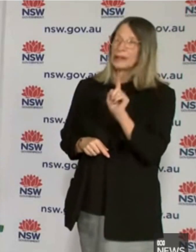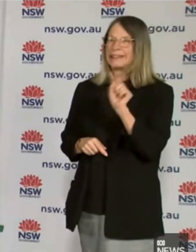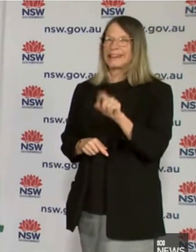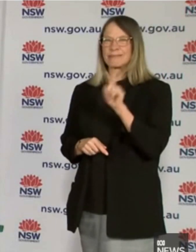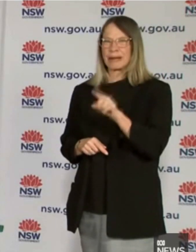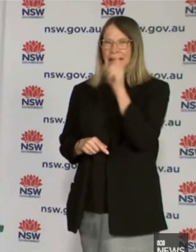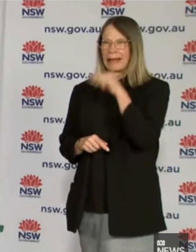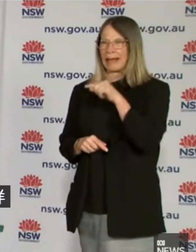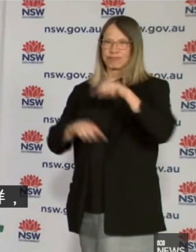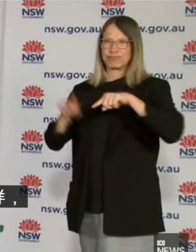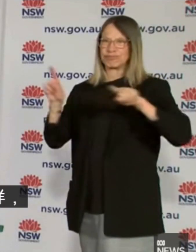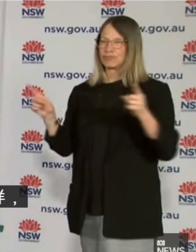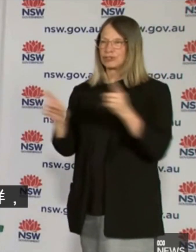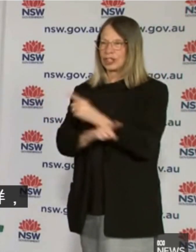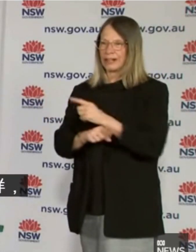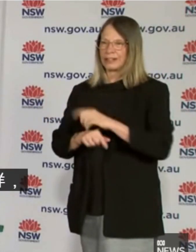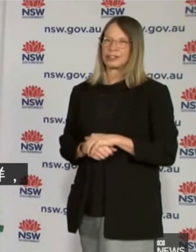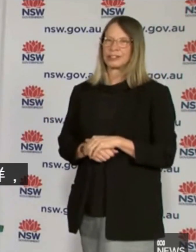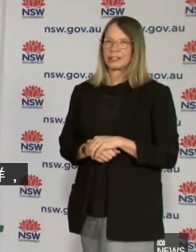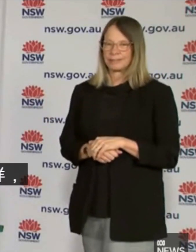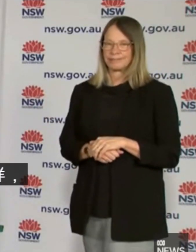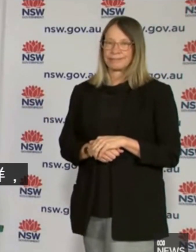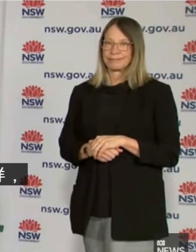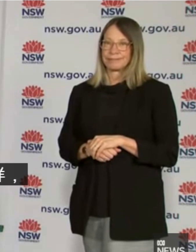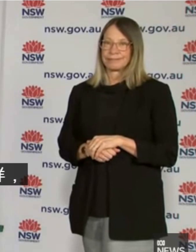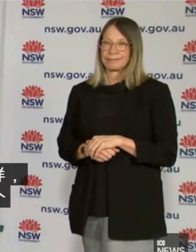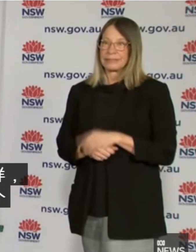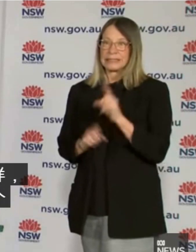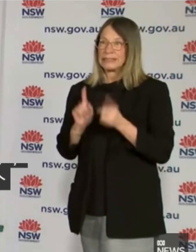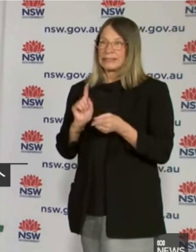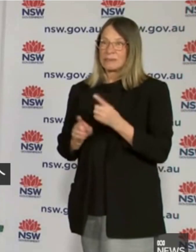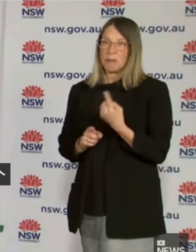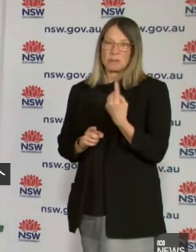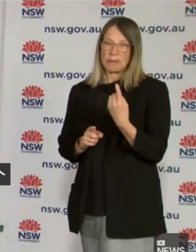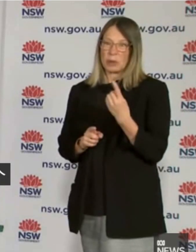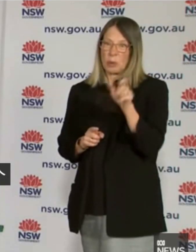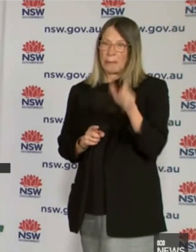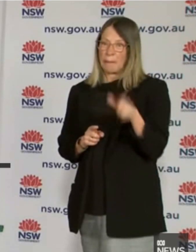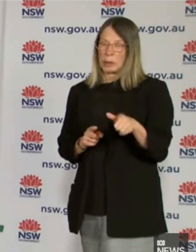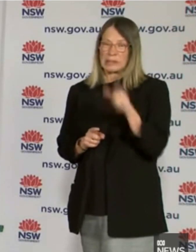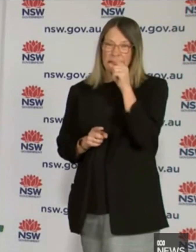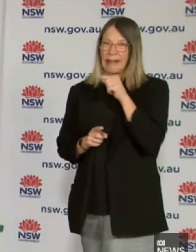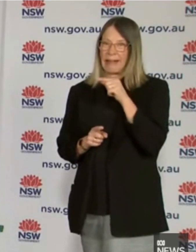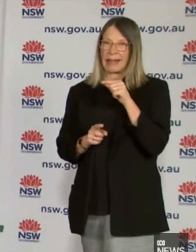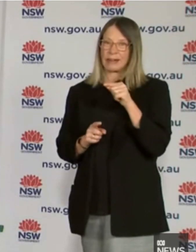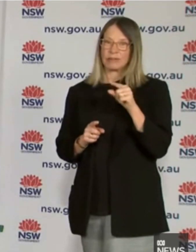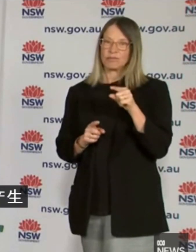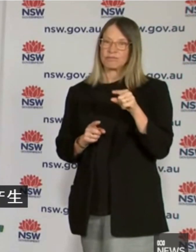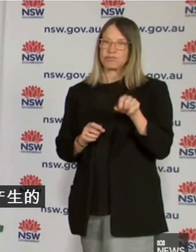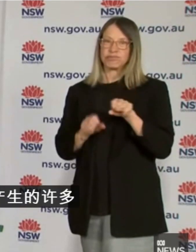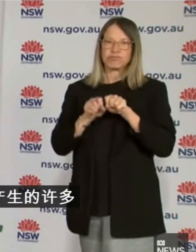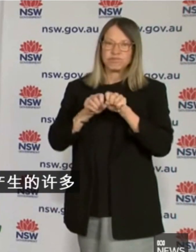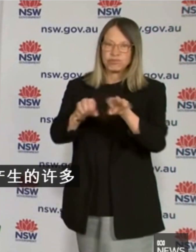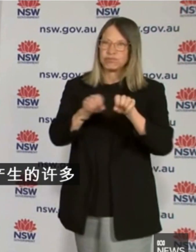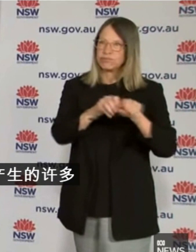we've experienced throughout this pandemic, even a single event or a few single events can cause seeding